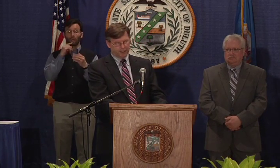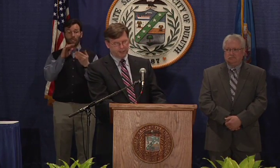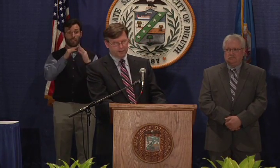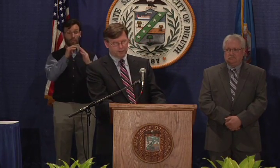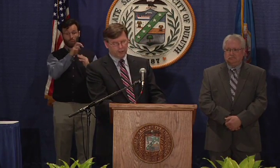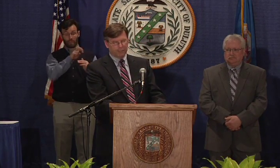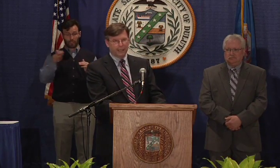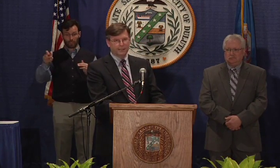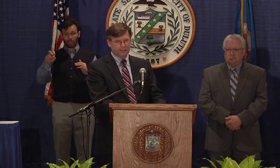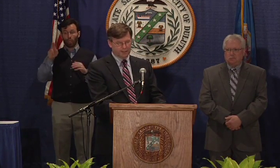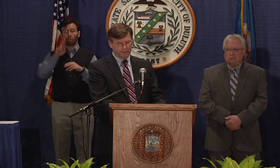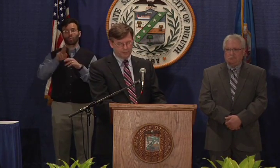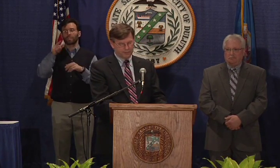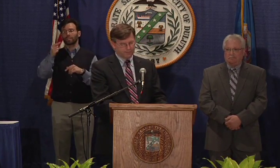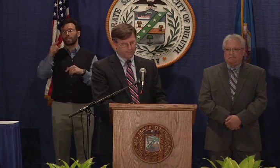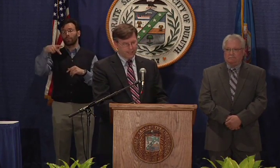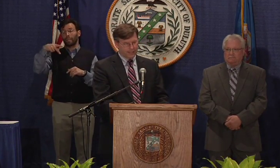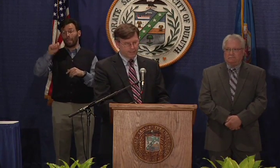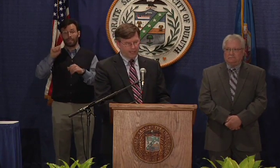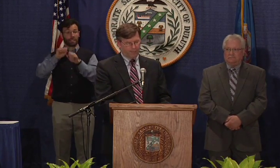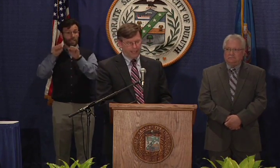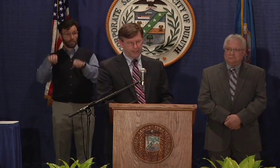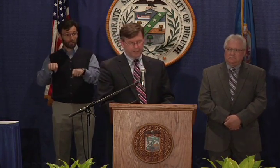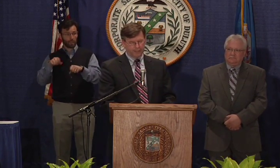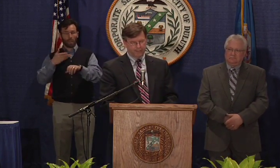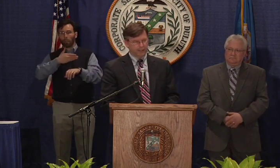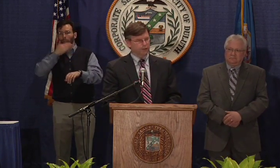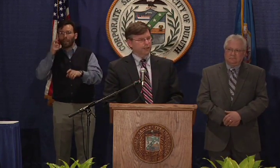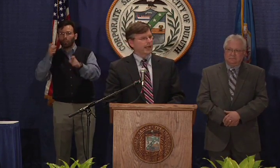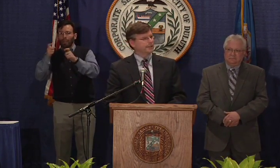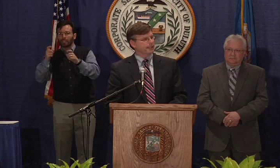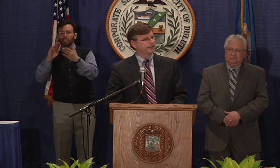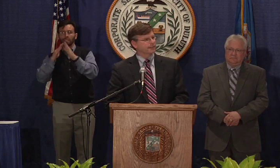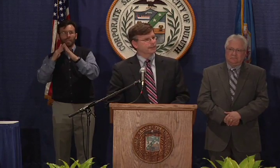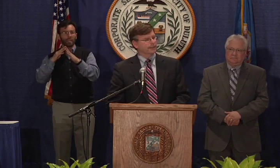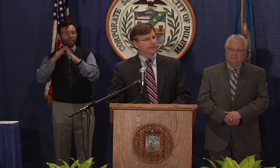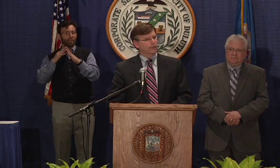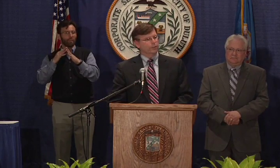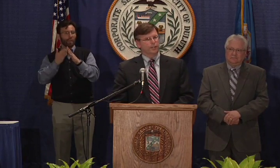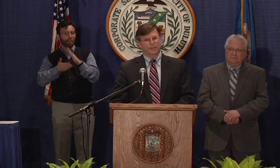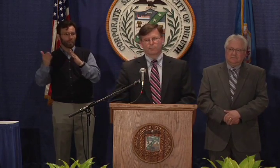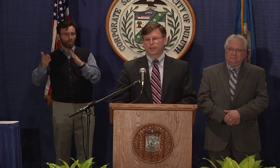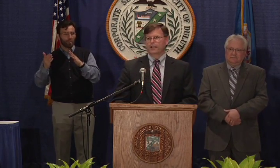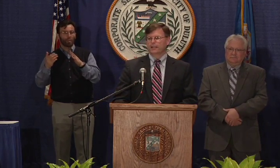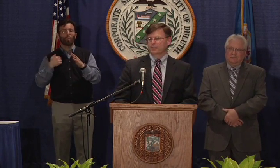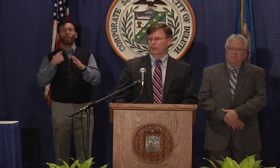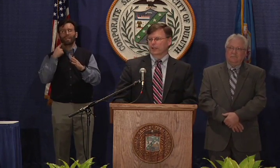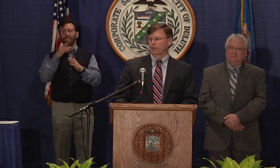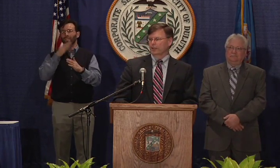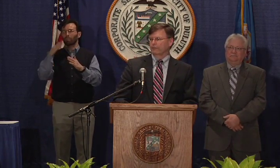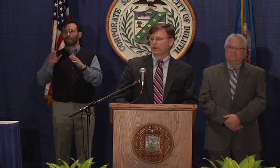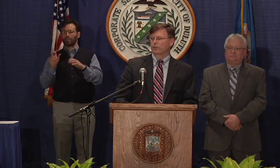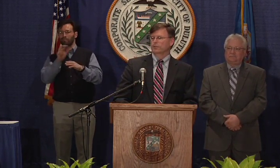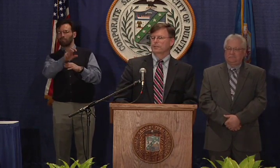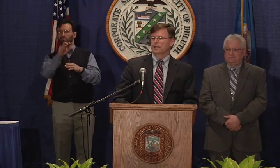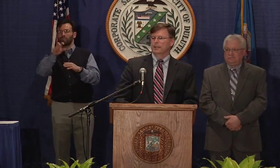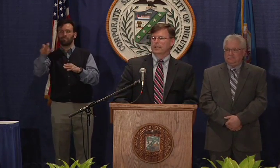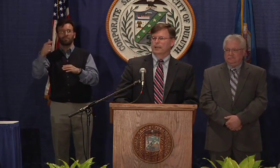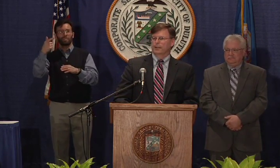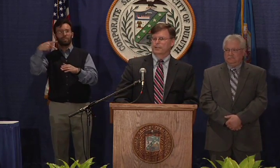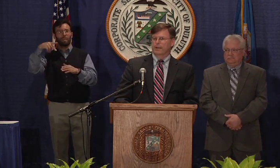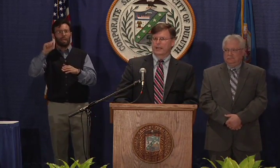into using GPS systems to better manage city vehicles and assets. We just completed installation of